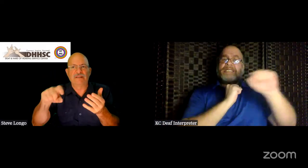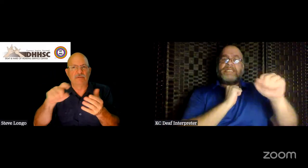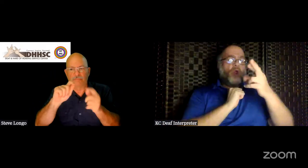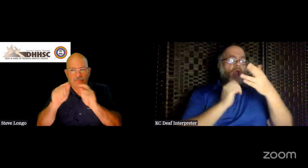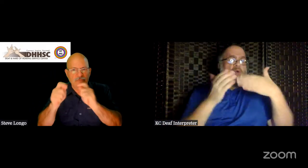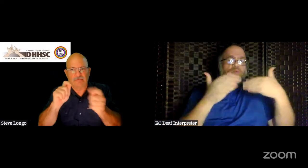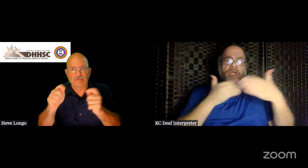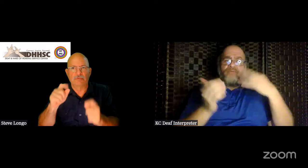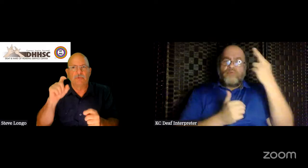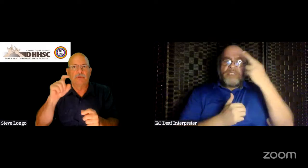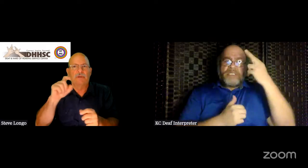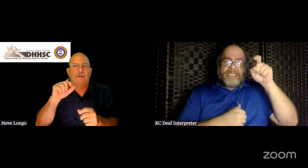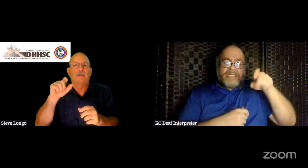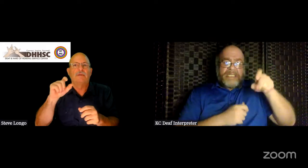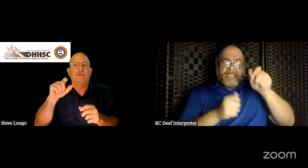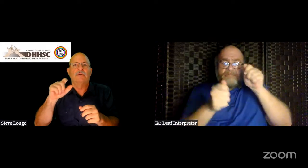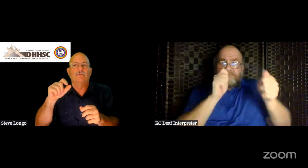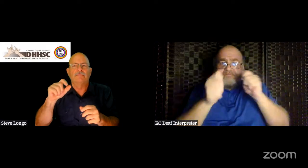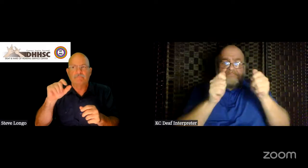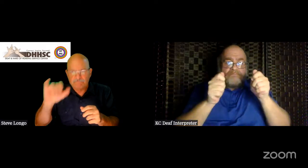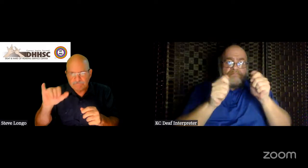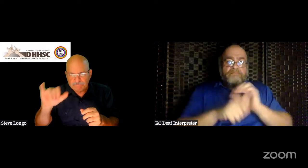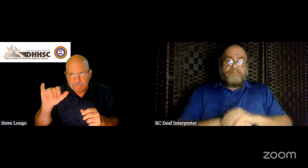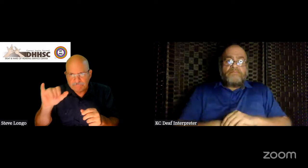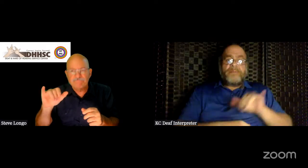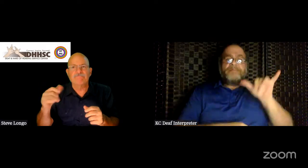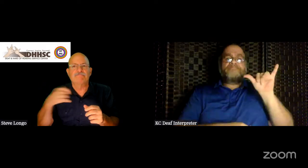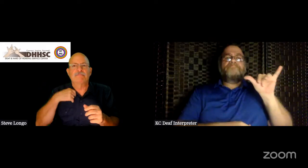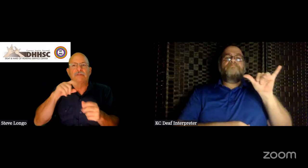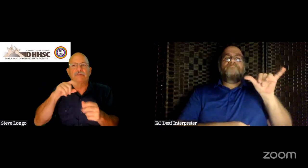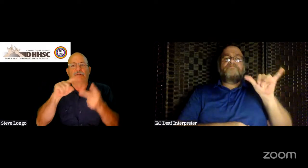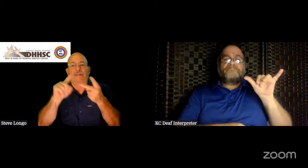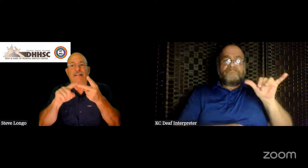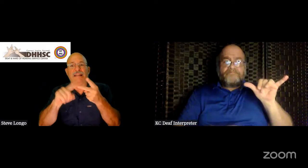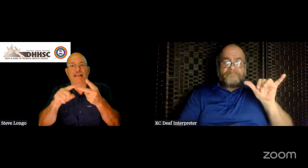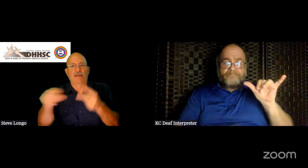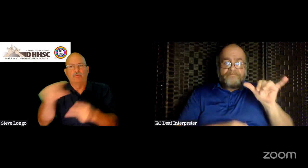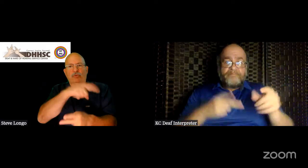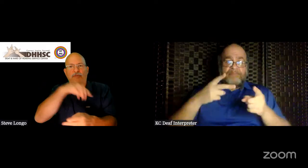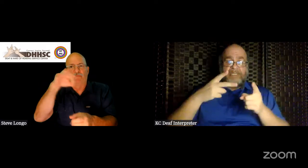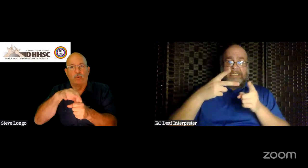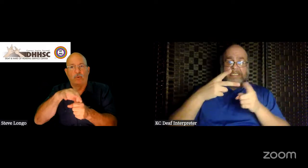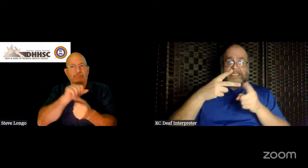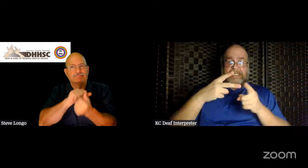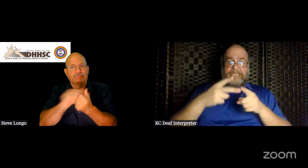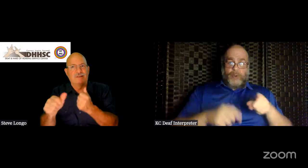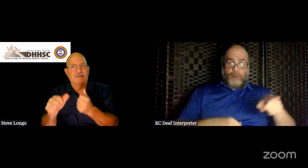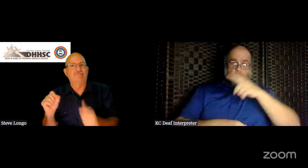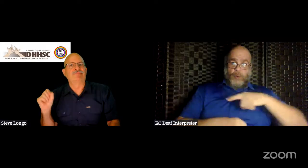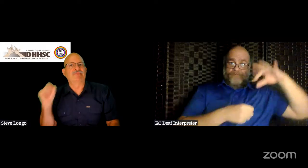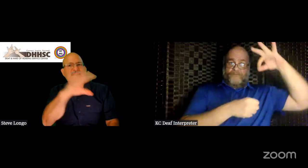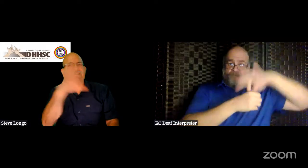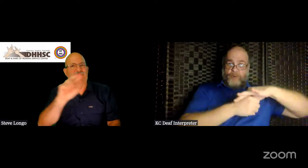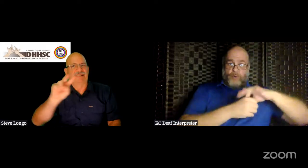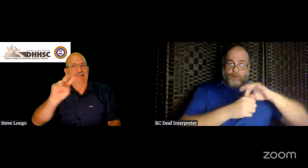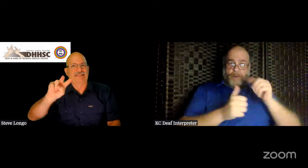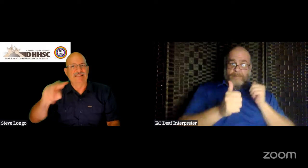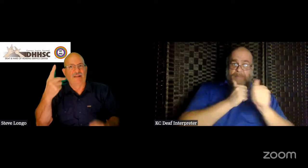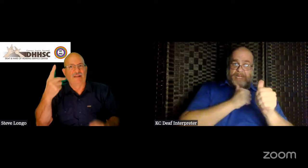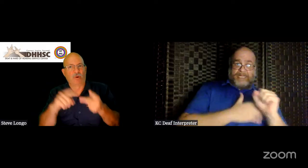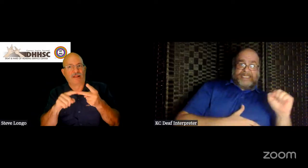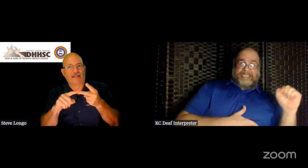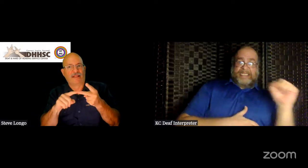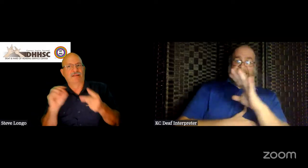one aspect in the bylaws regarding extension of time or holding